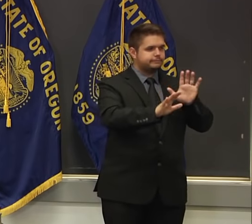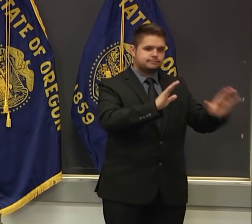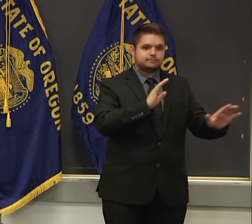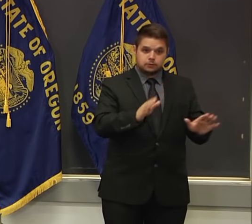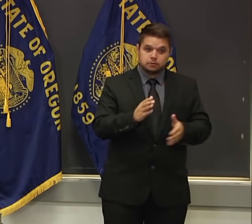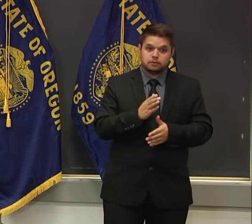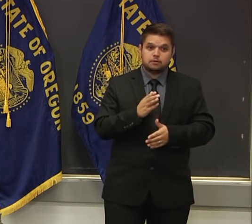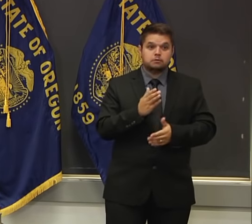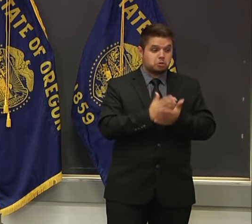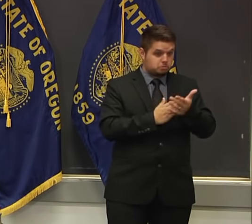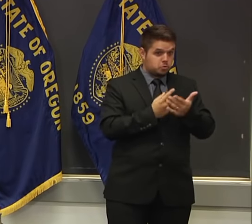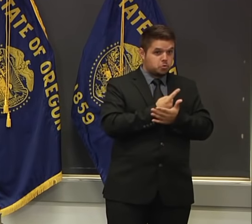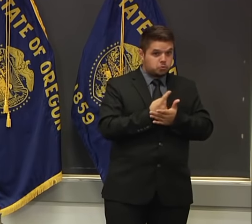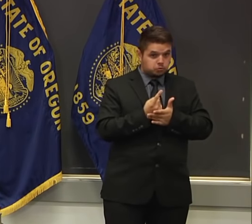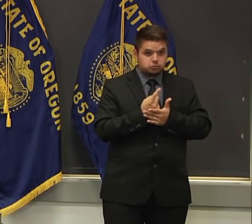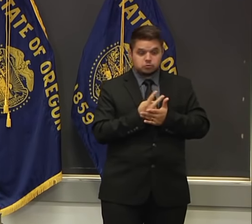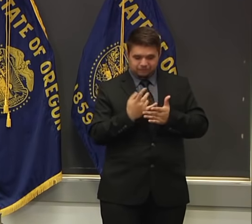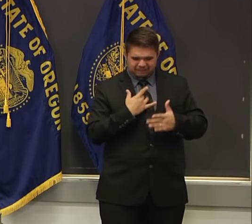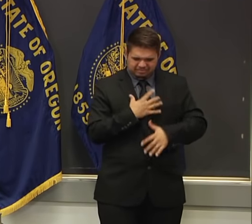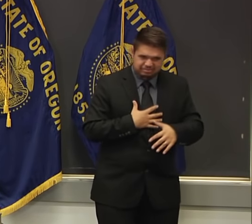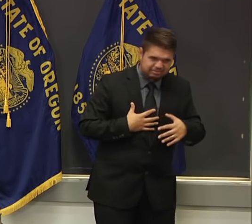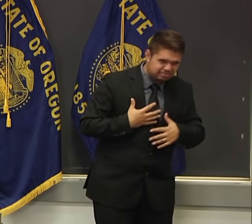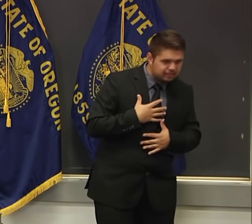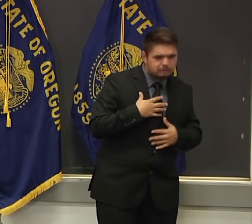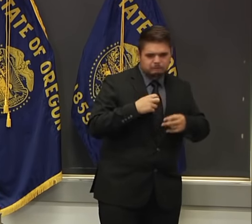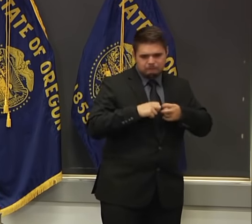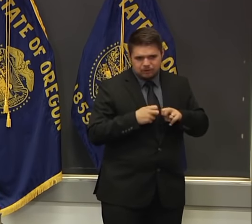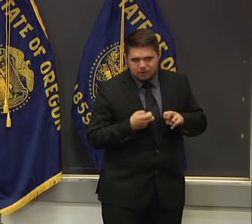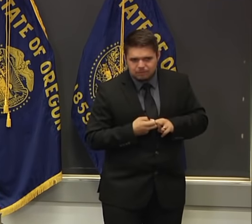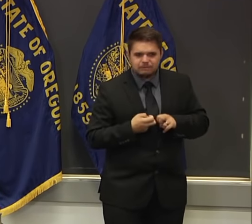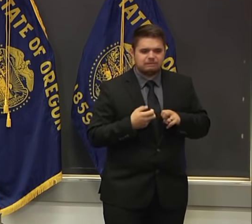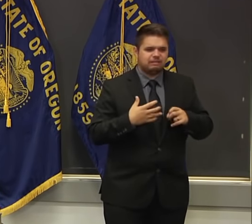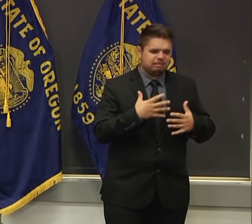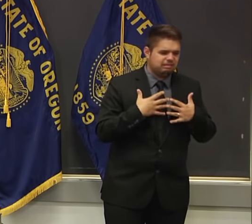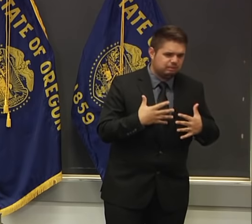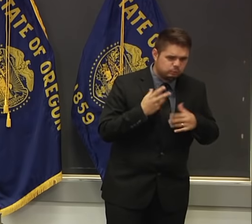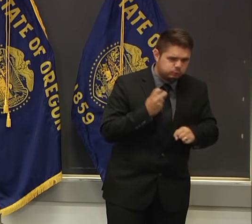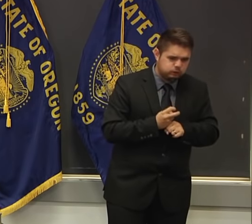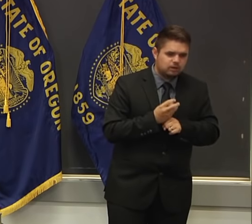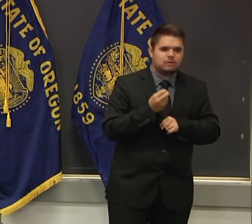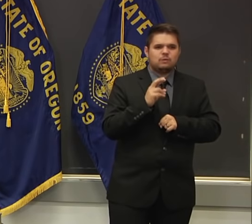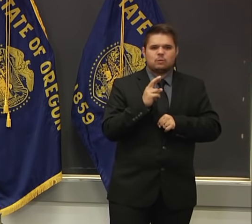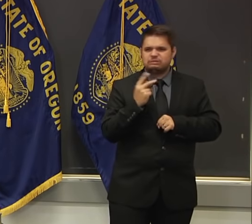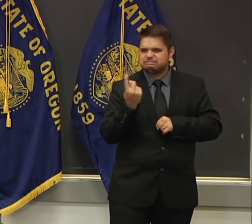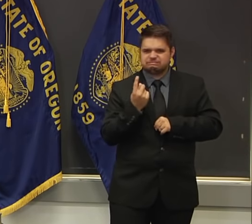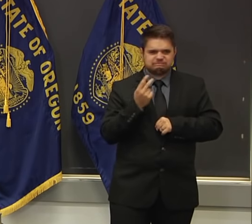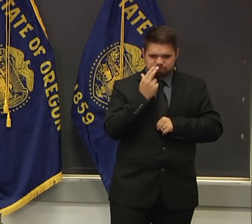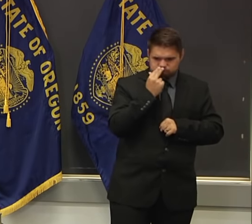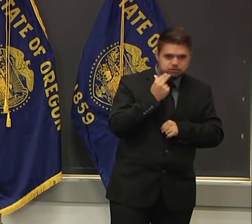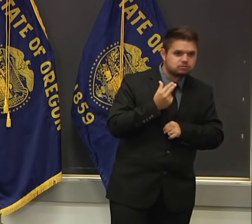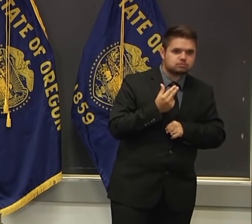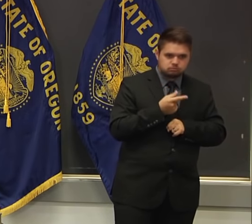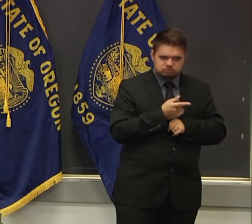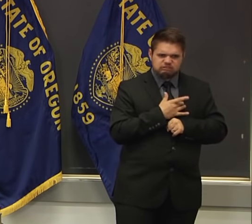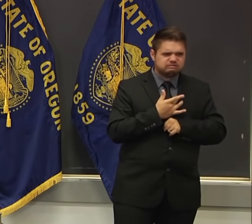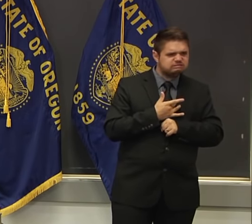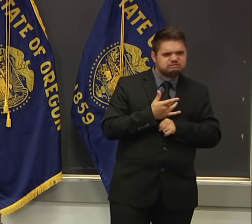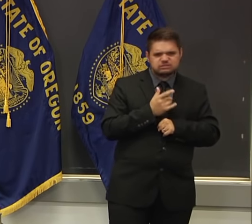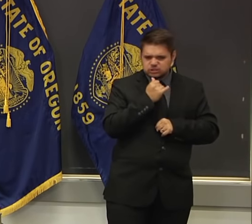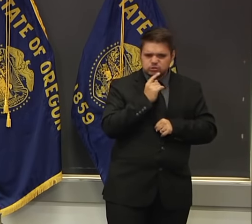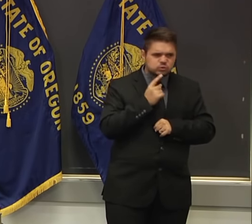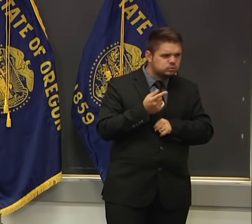2 weeks after the smoke clears. If you are feeling more than kind